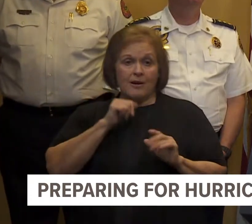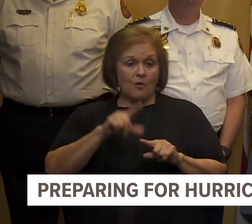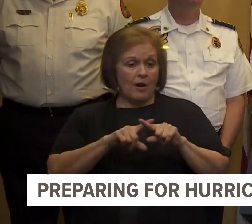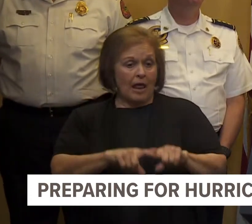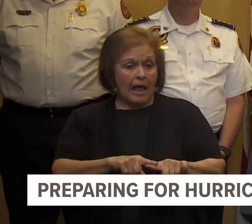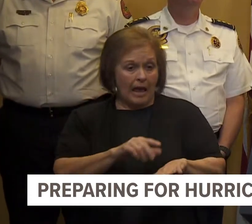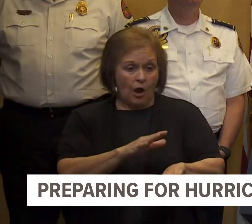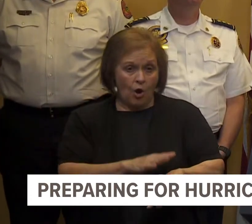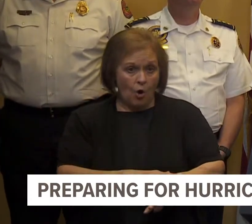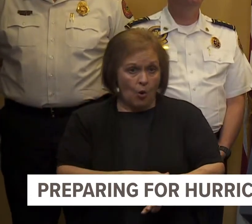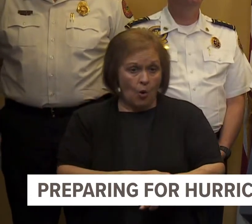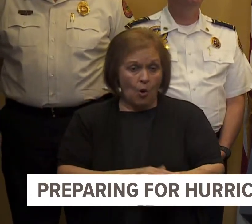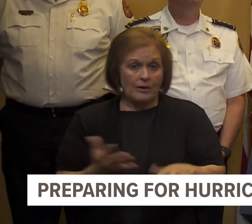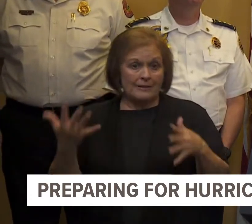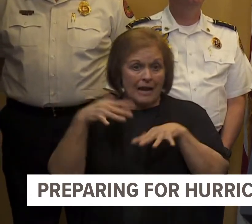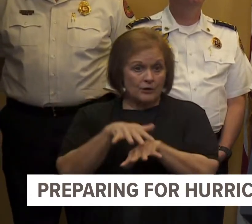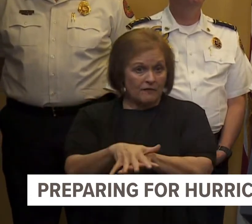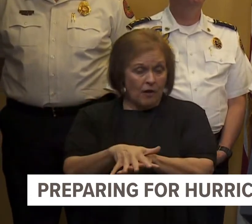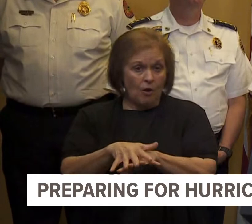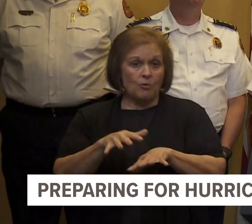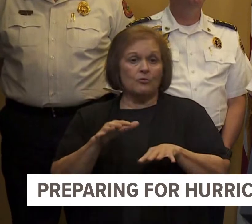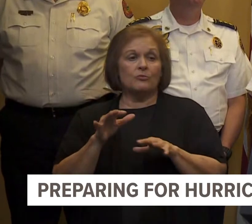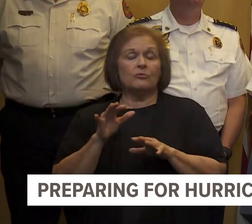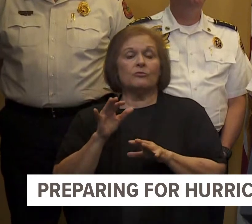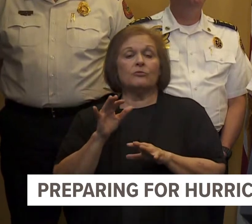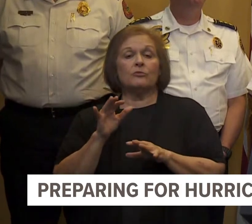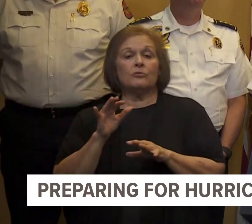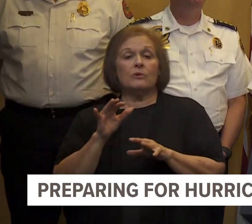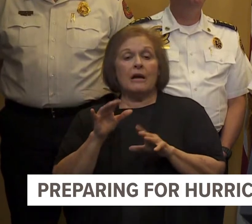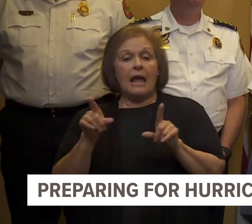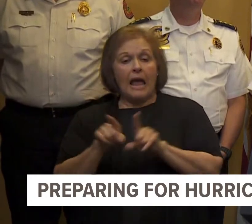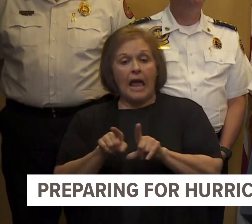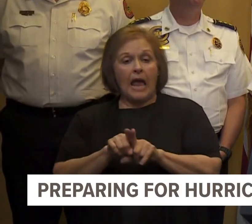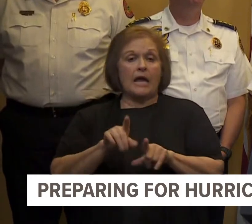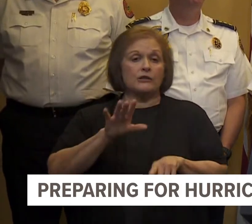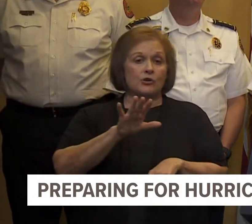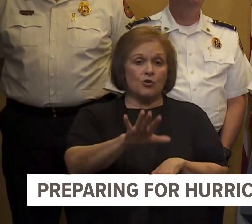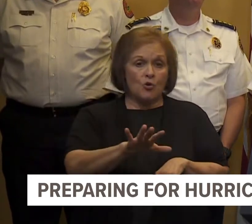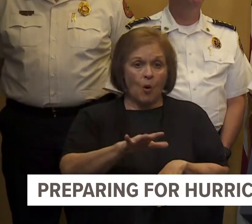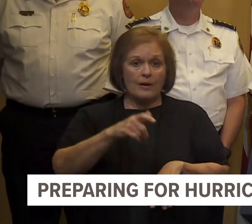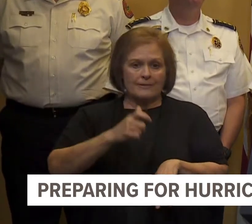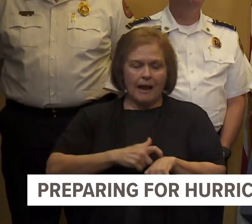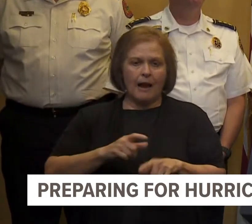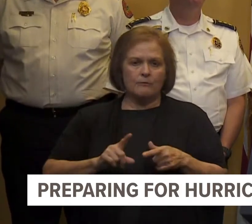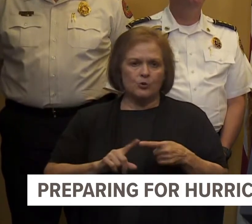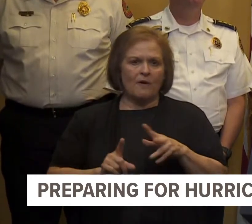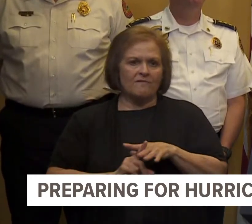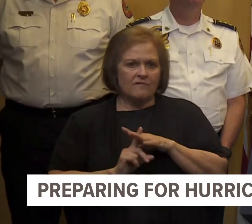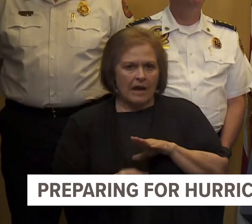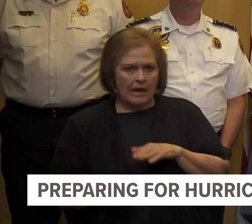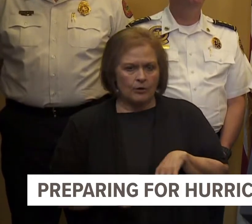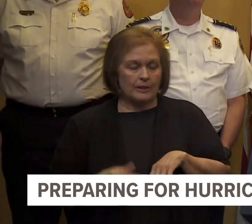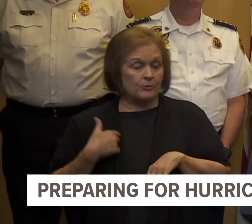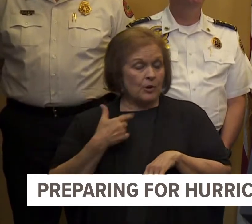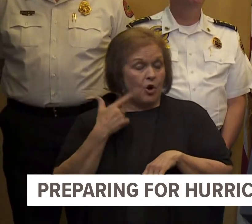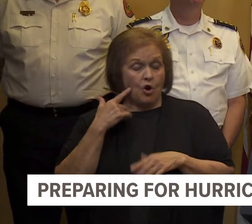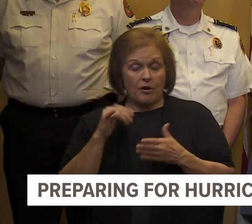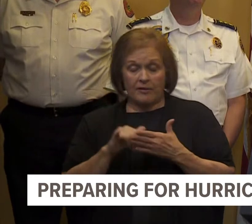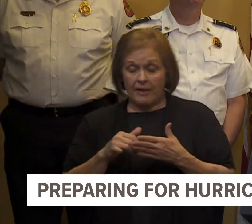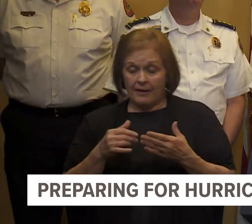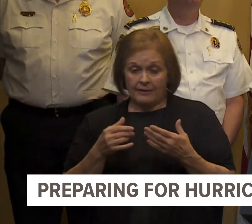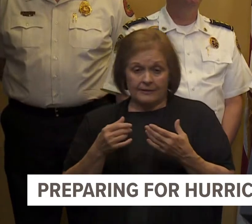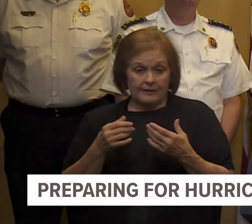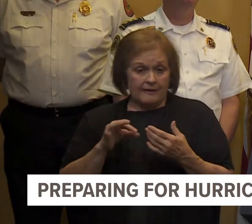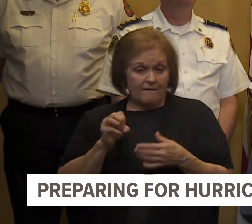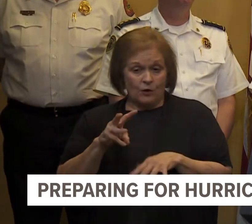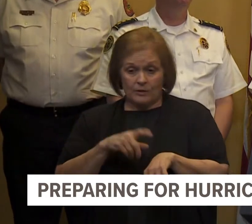rely on contraflow as your trigger to evacuate. We've heard this several times from the